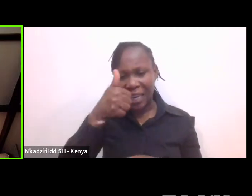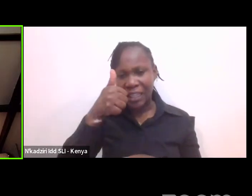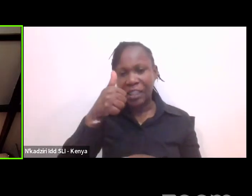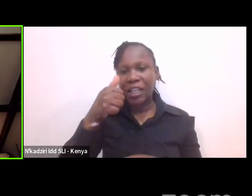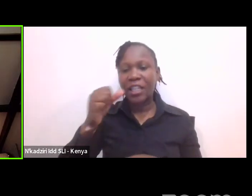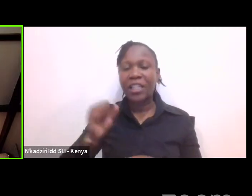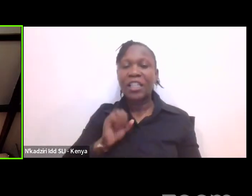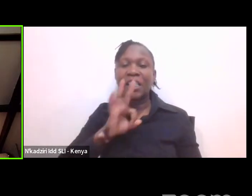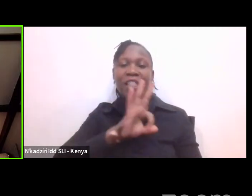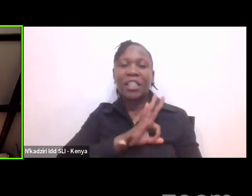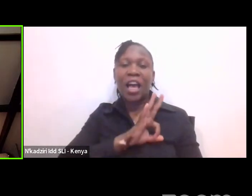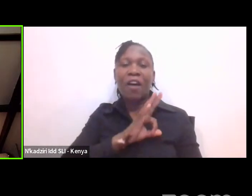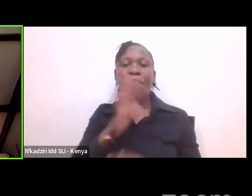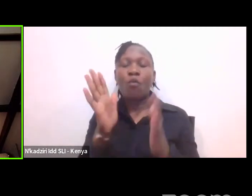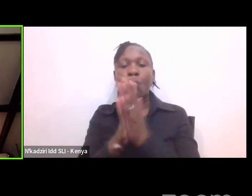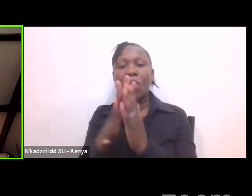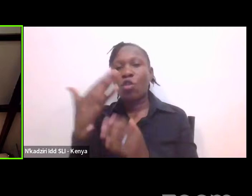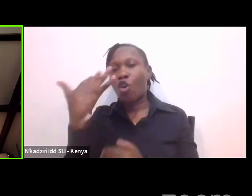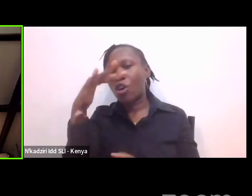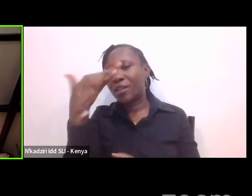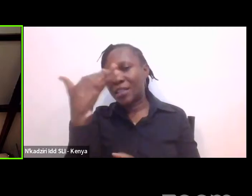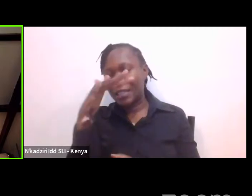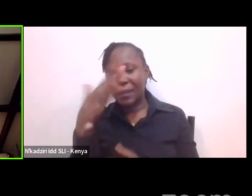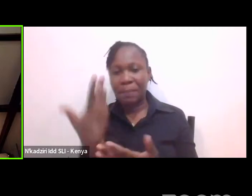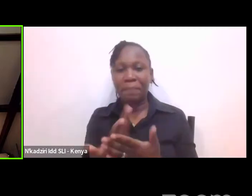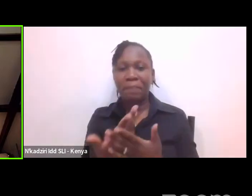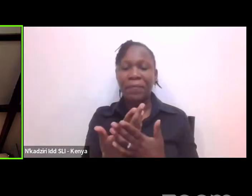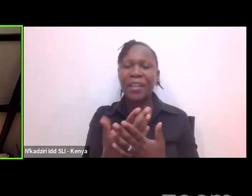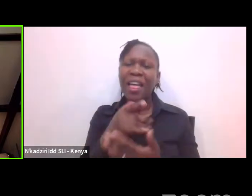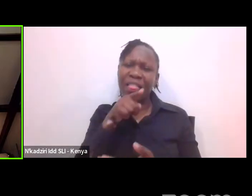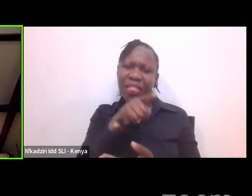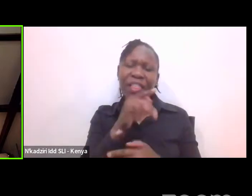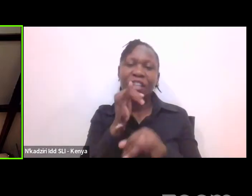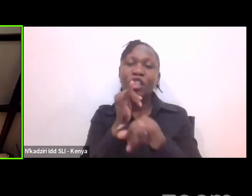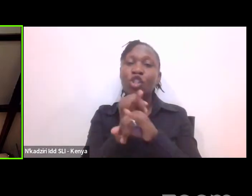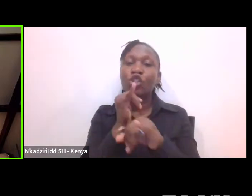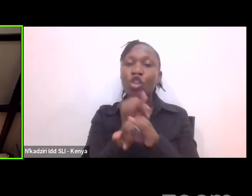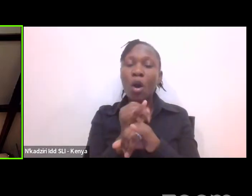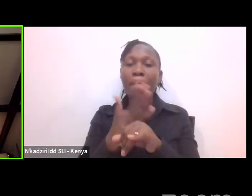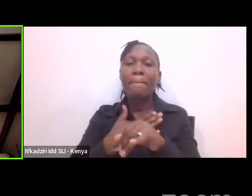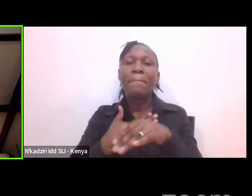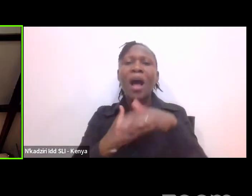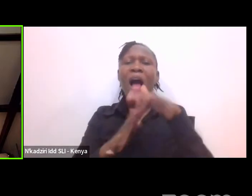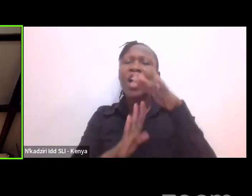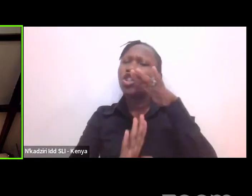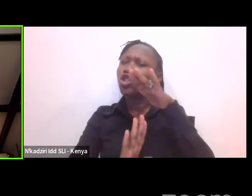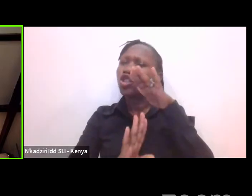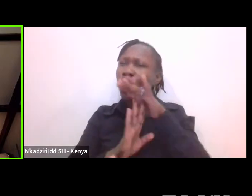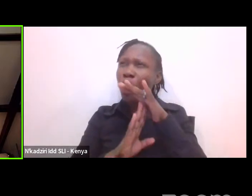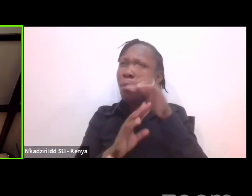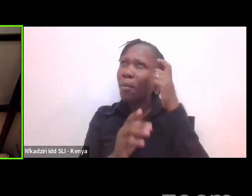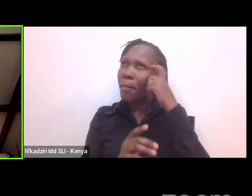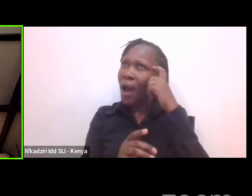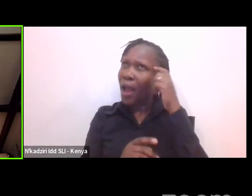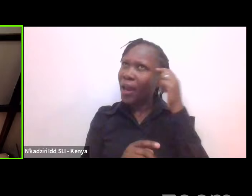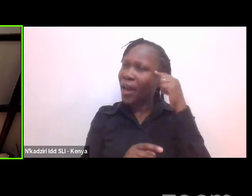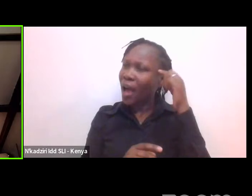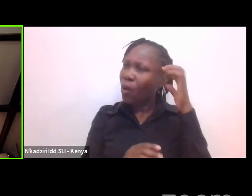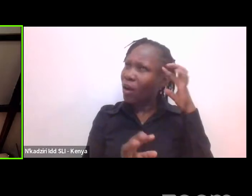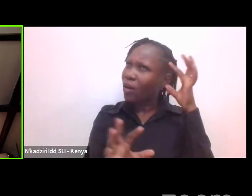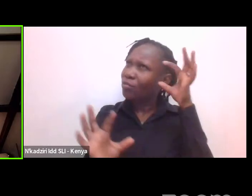So there is the kind of job my top percentile autistic student can